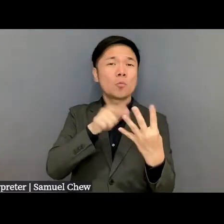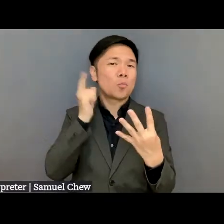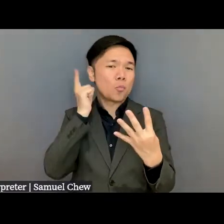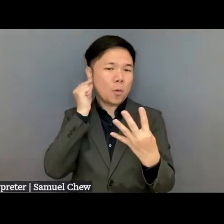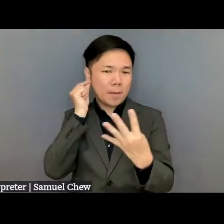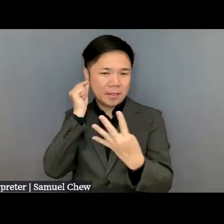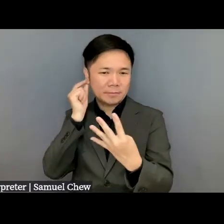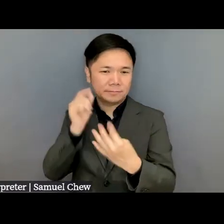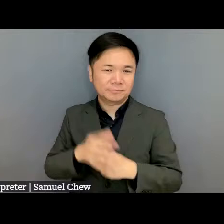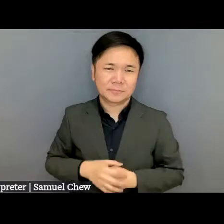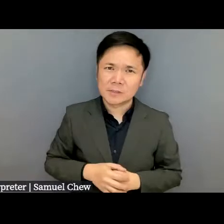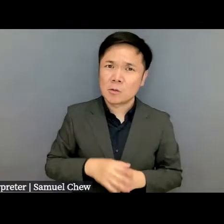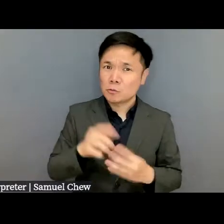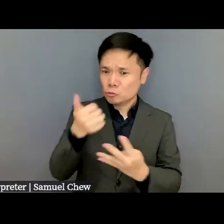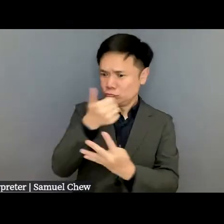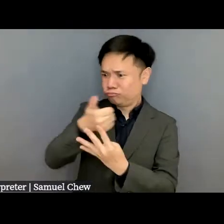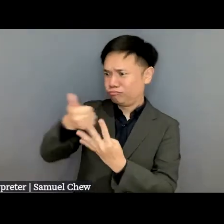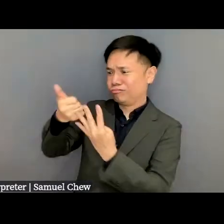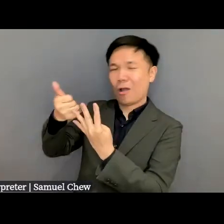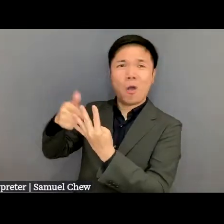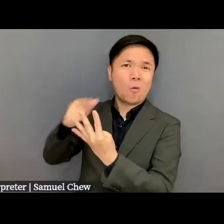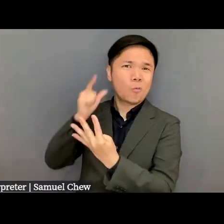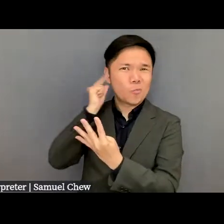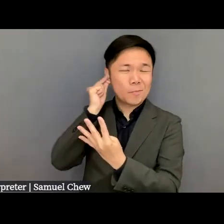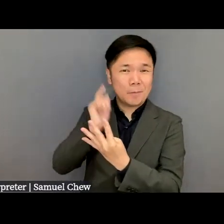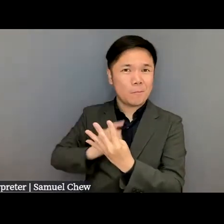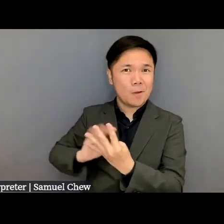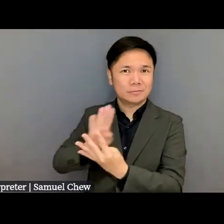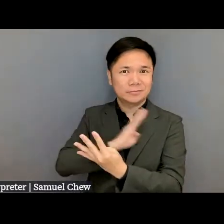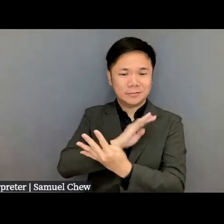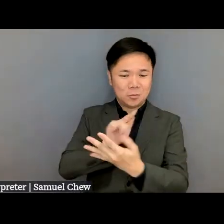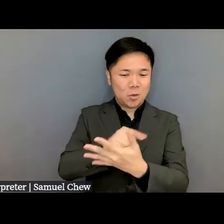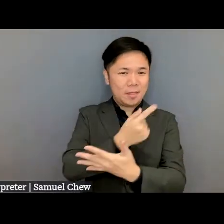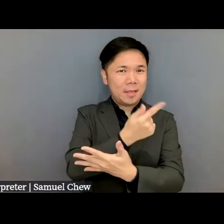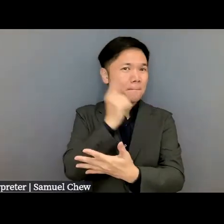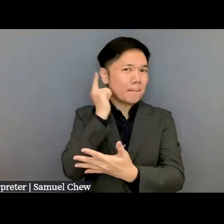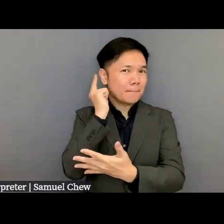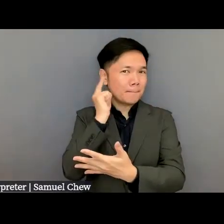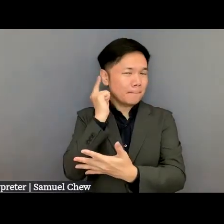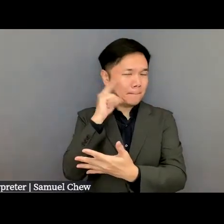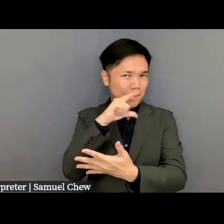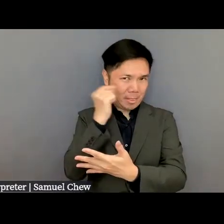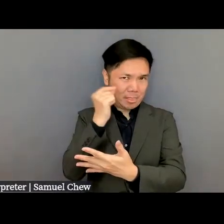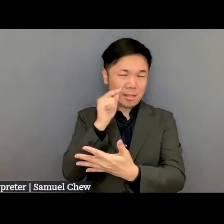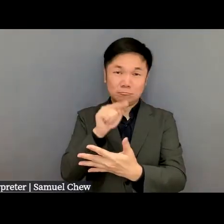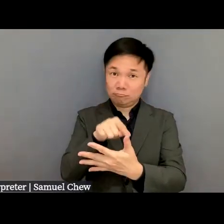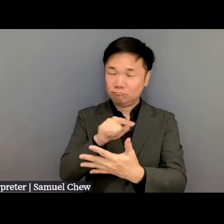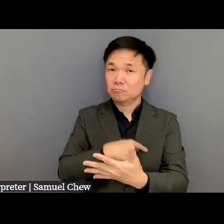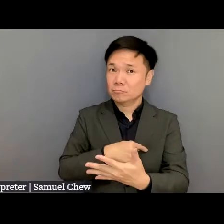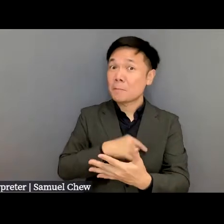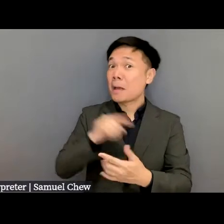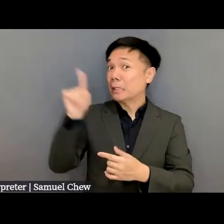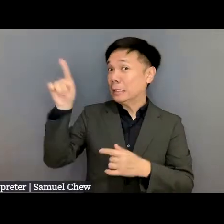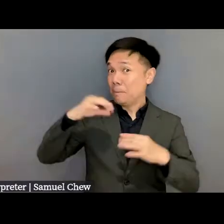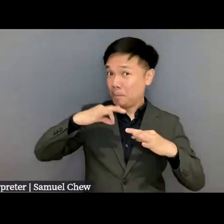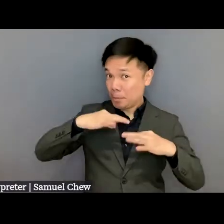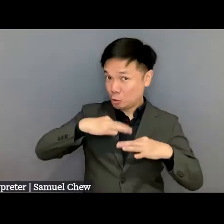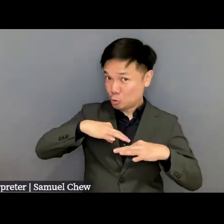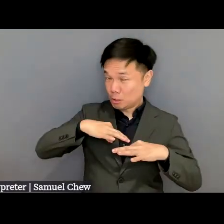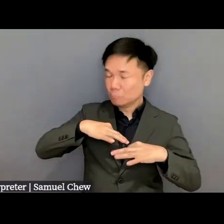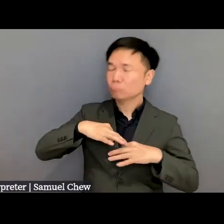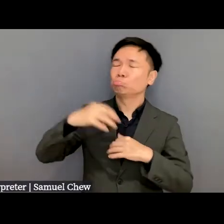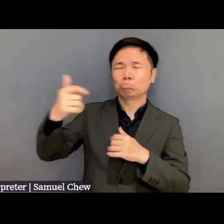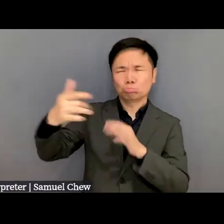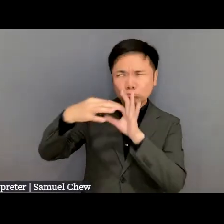normally dominate. As far as the ministry is concerned, to be quite frank, we work well with the